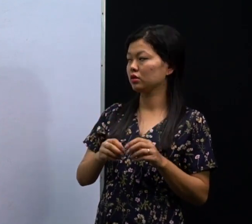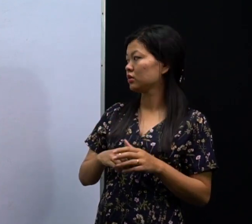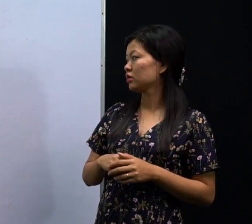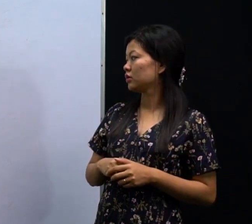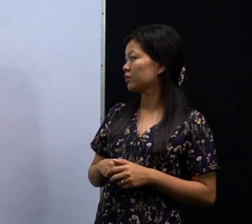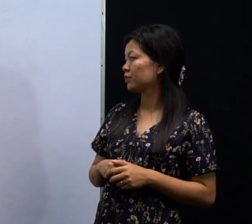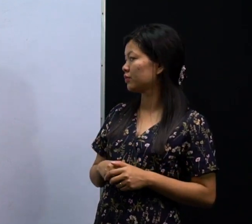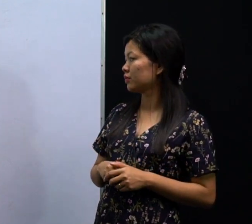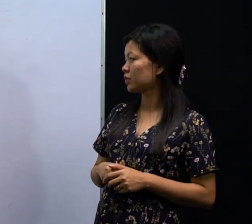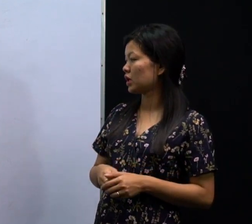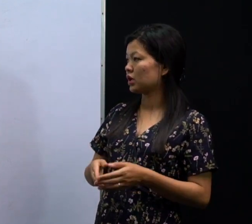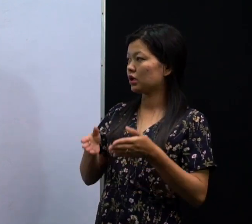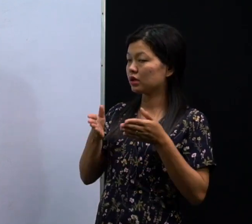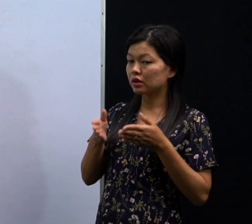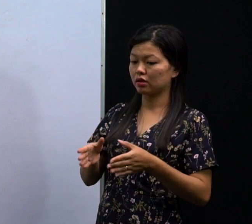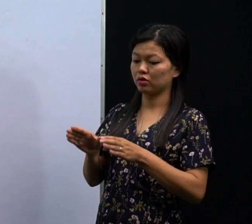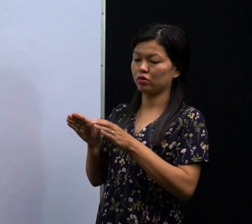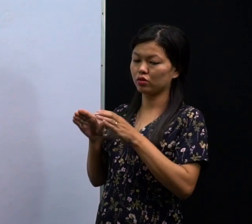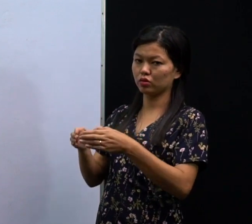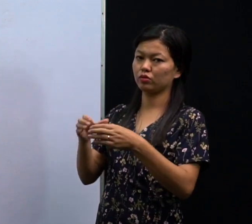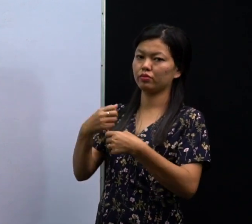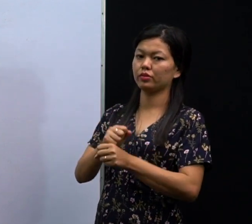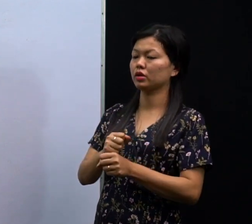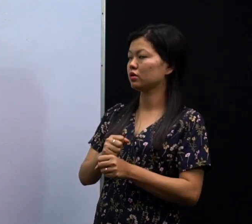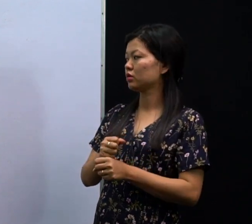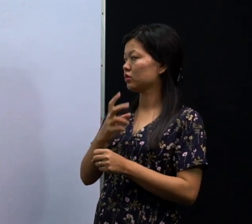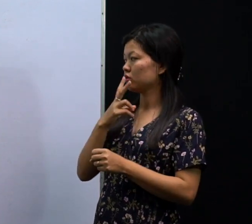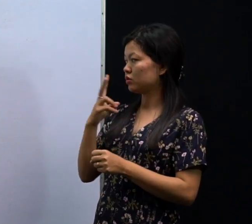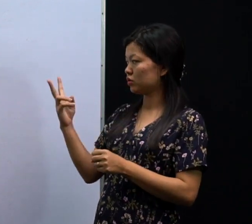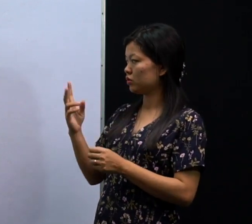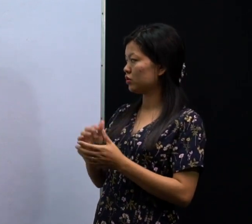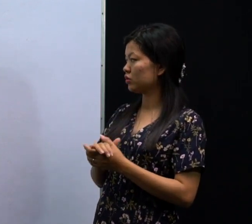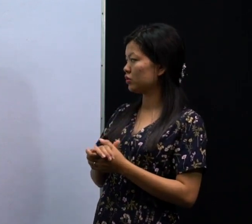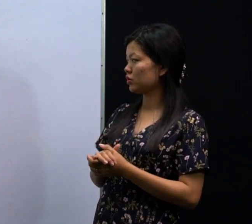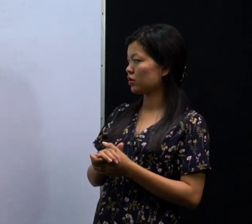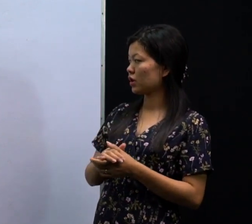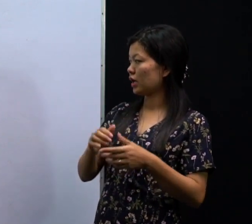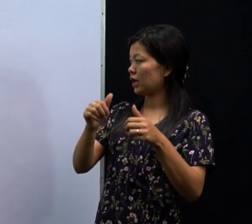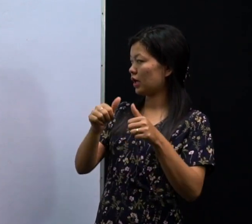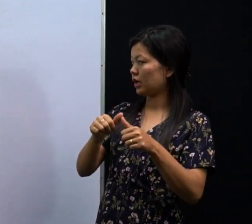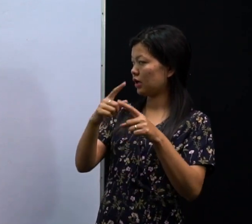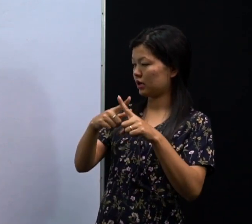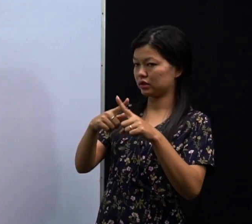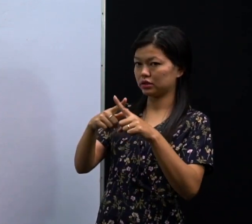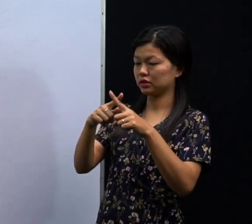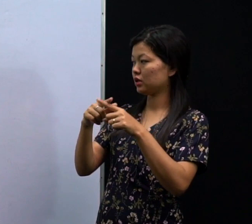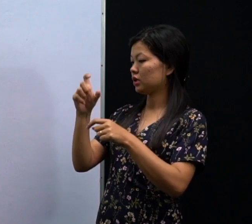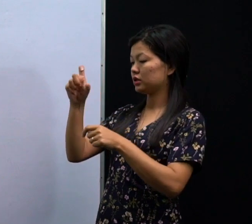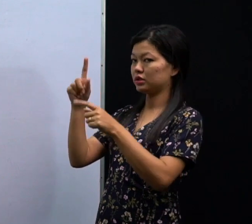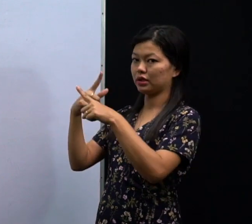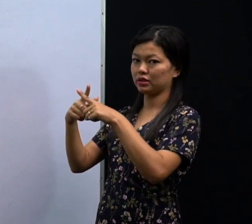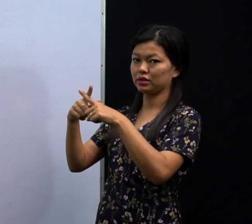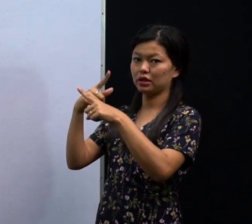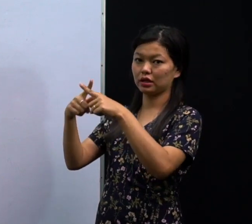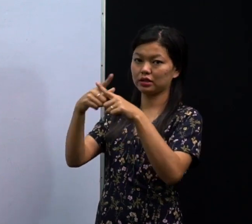common. Now we can take a group. So look at here, I'll make the group. I'll take ax and cx. Write